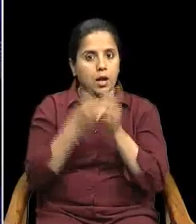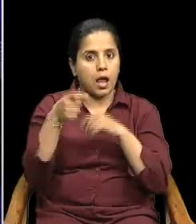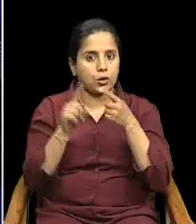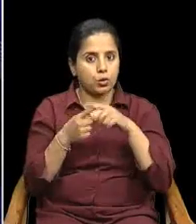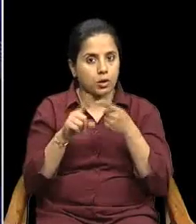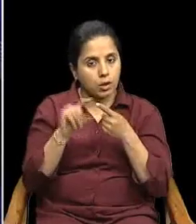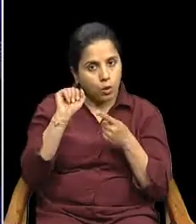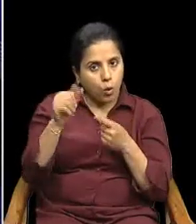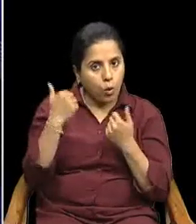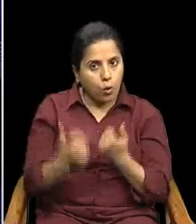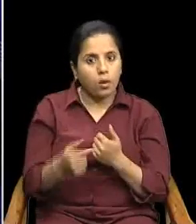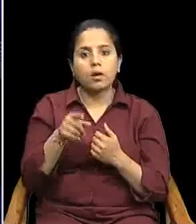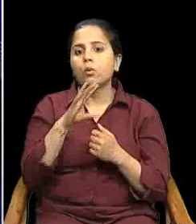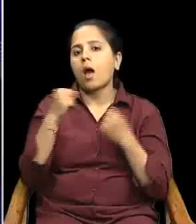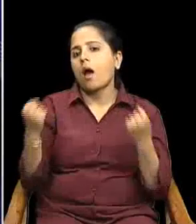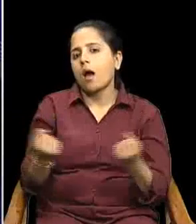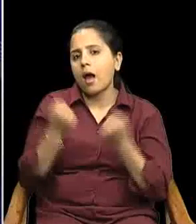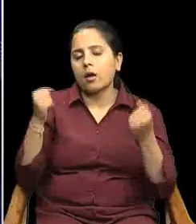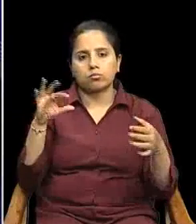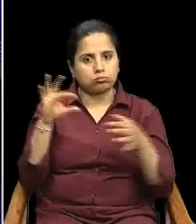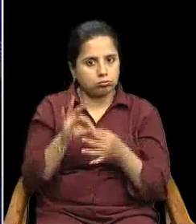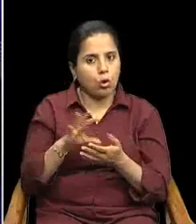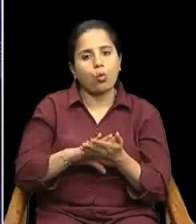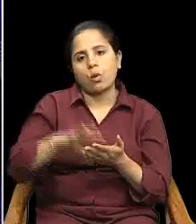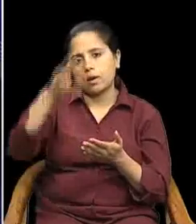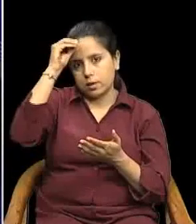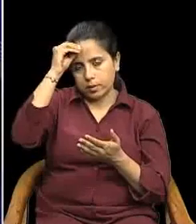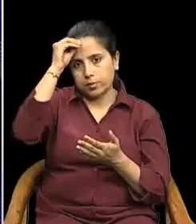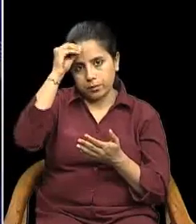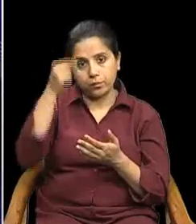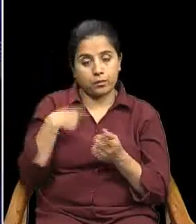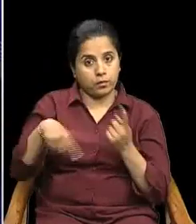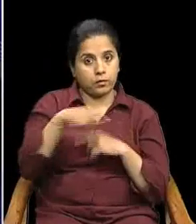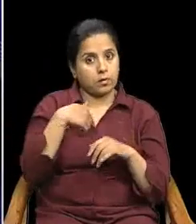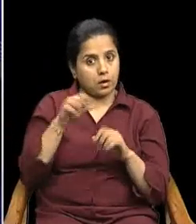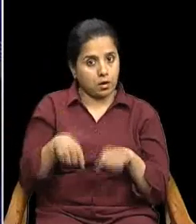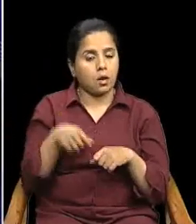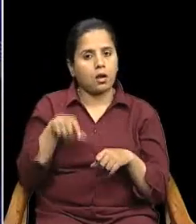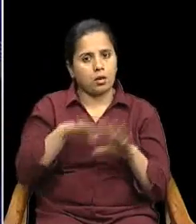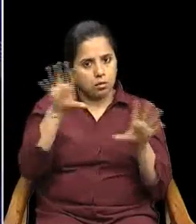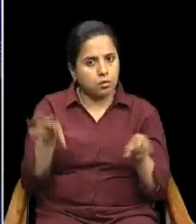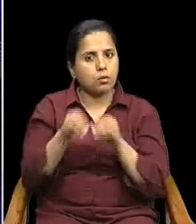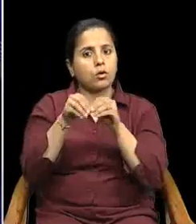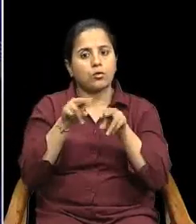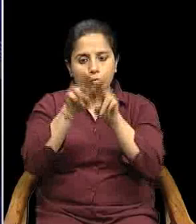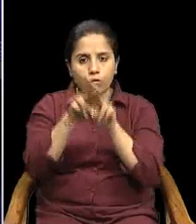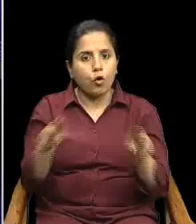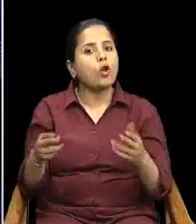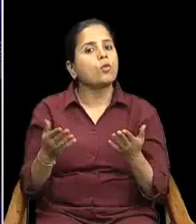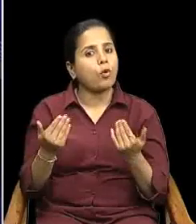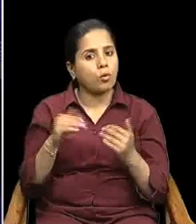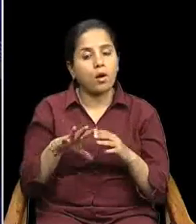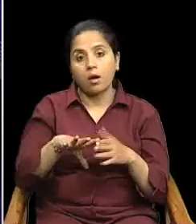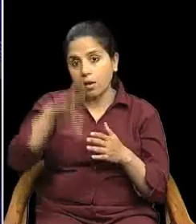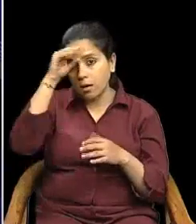attribute, is the activity-based learning. We will be able to complete and fulfill the